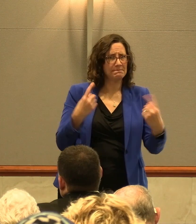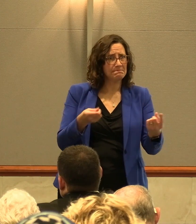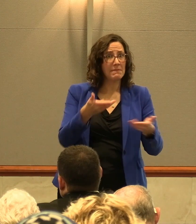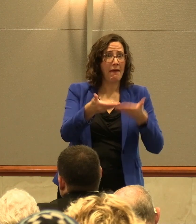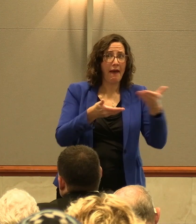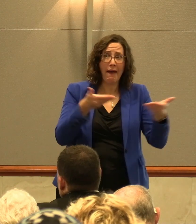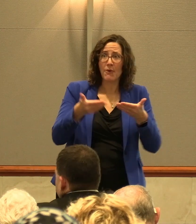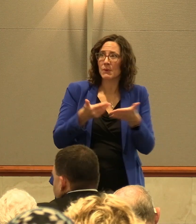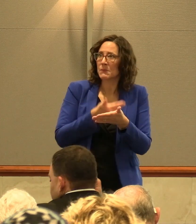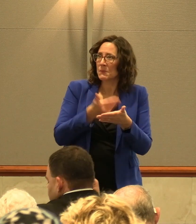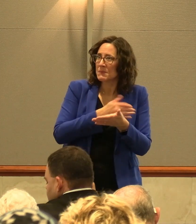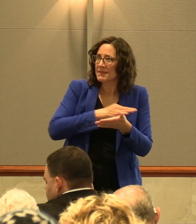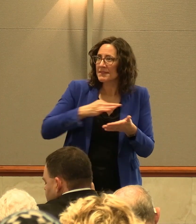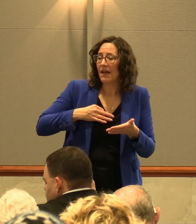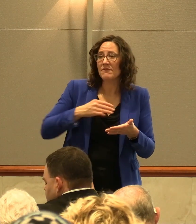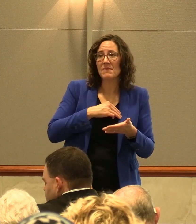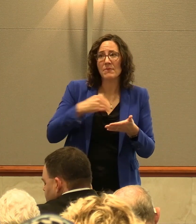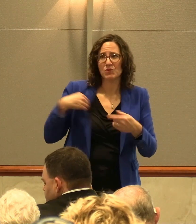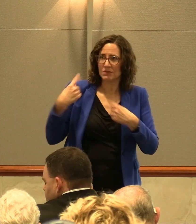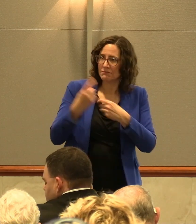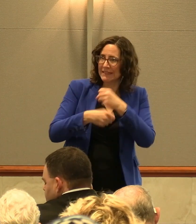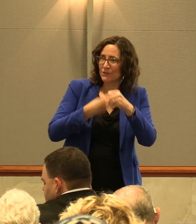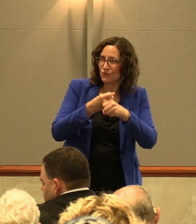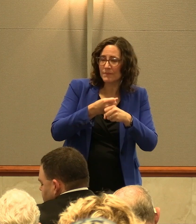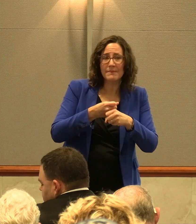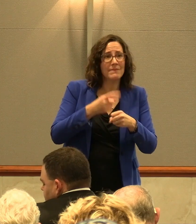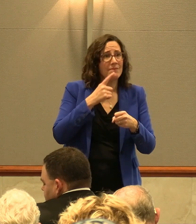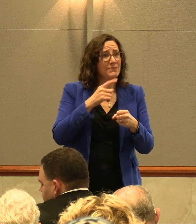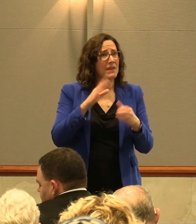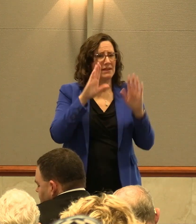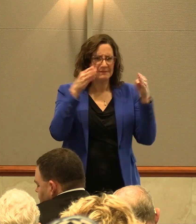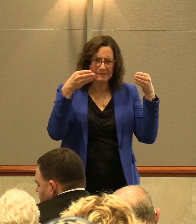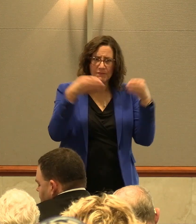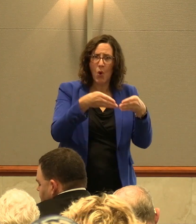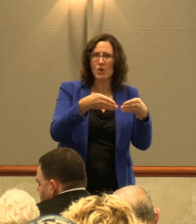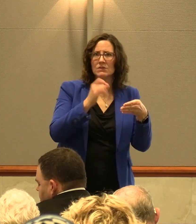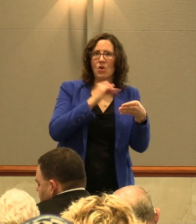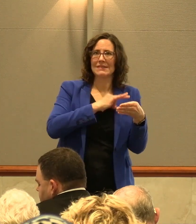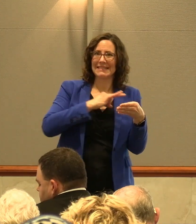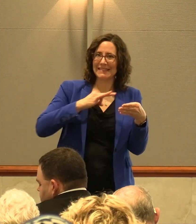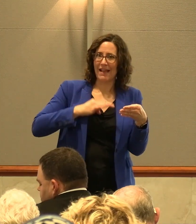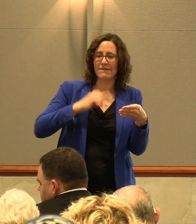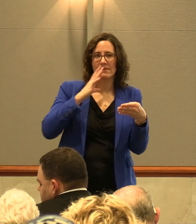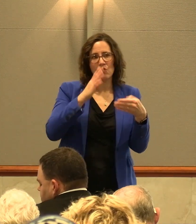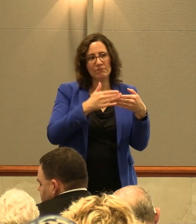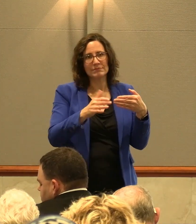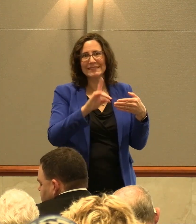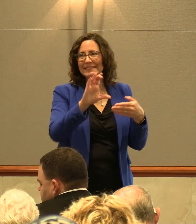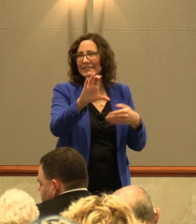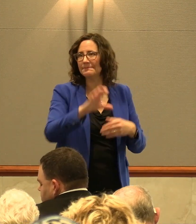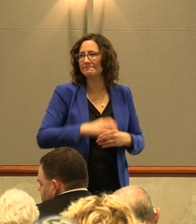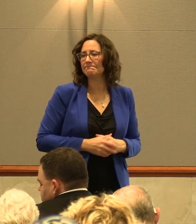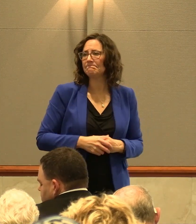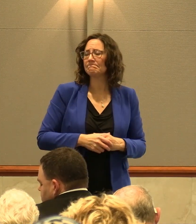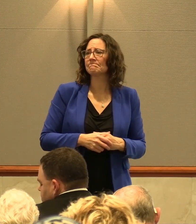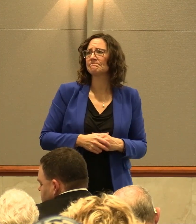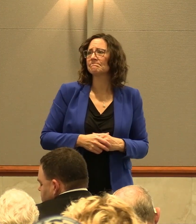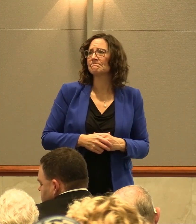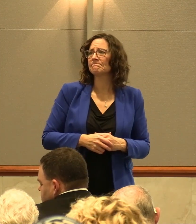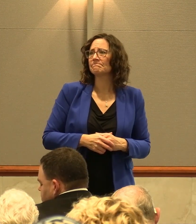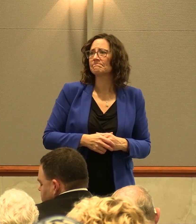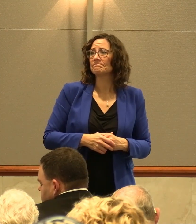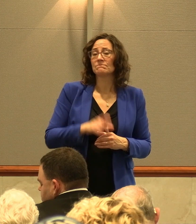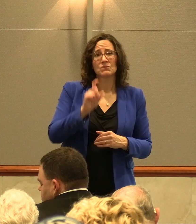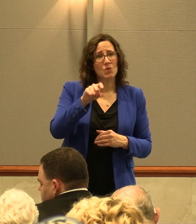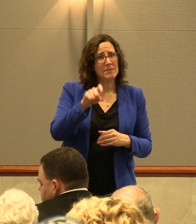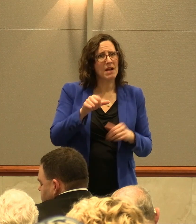new staff members in the last year and renewing our focus on staffing for the District of Columbia. We will